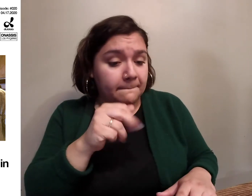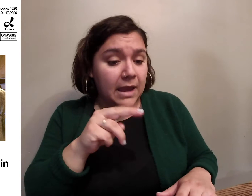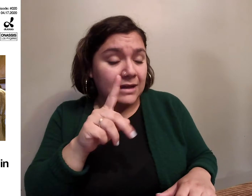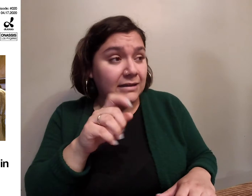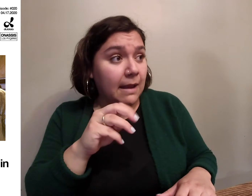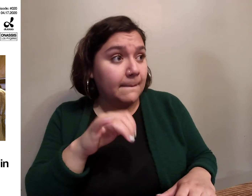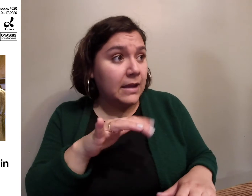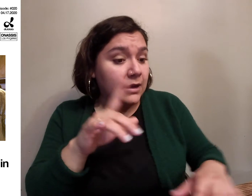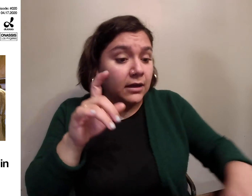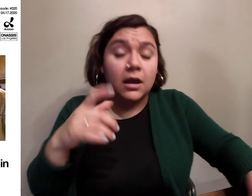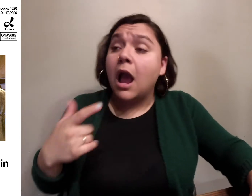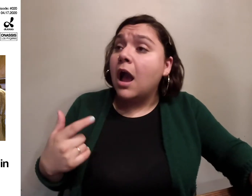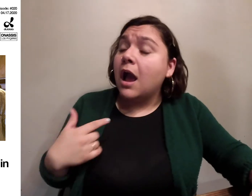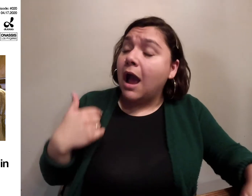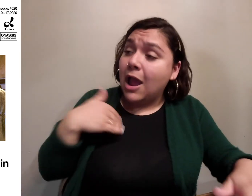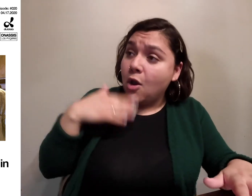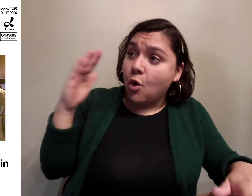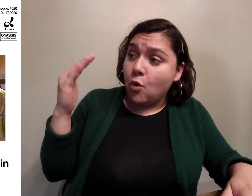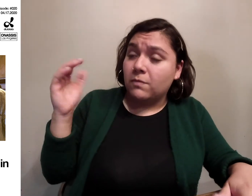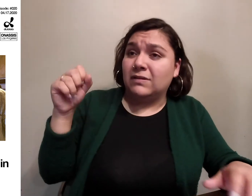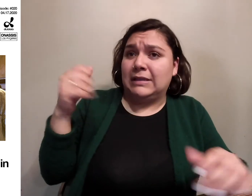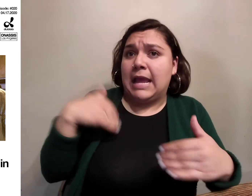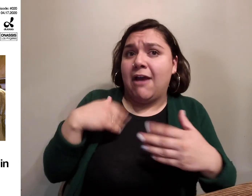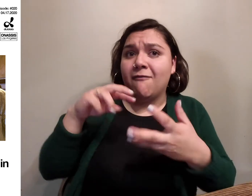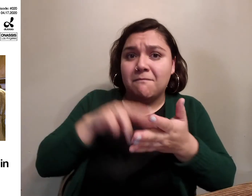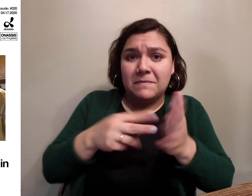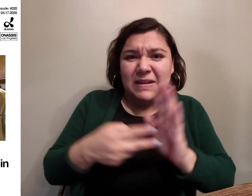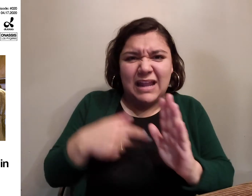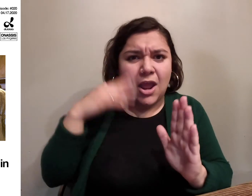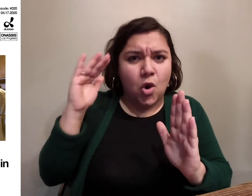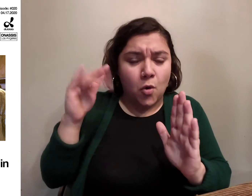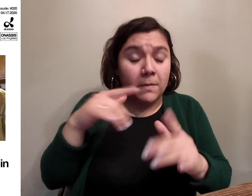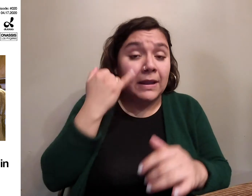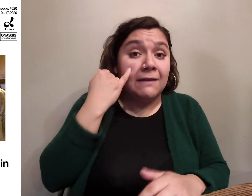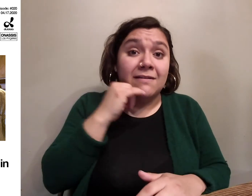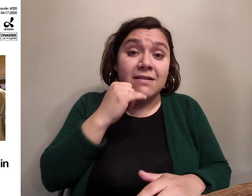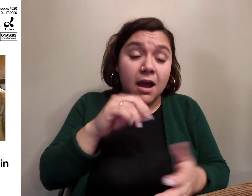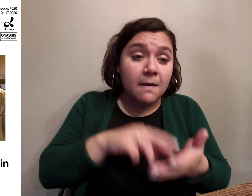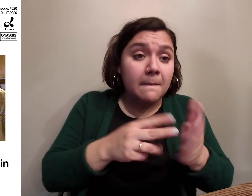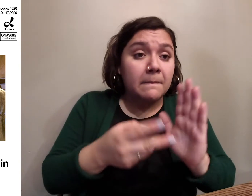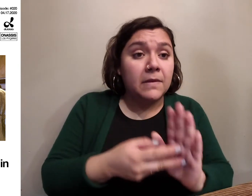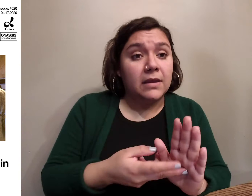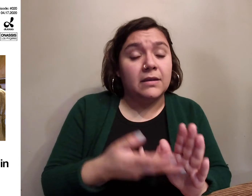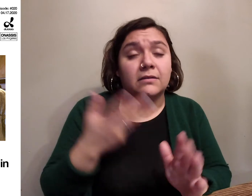a meaning to it, because otherwise it would be just